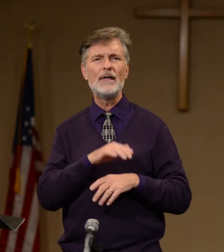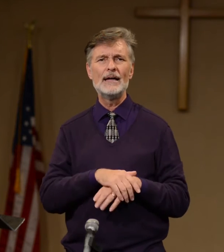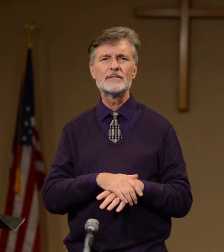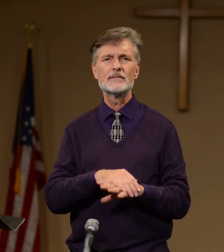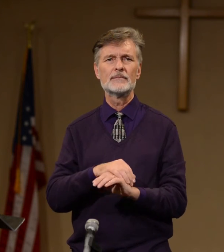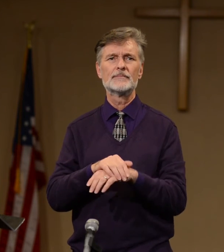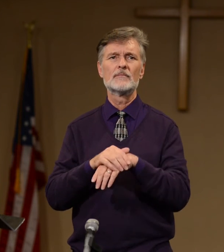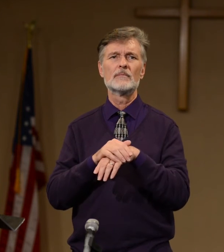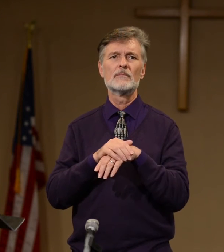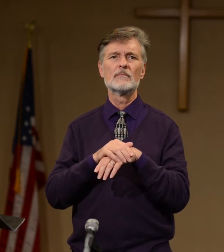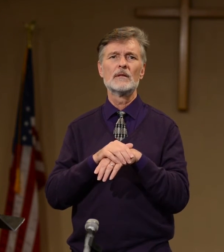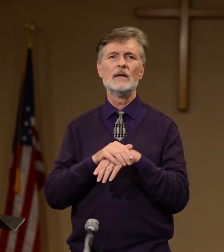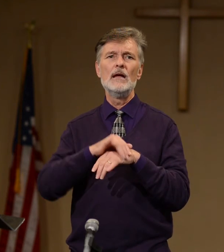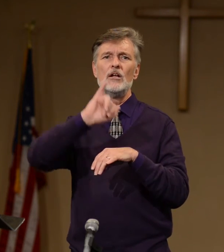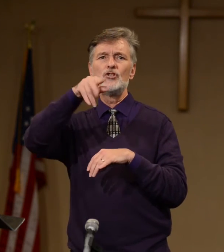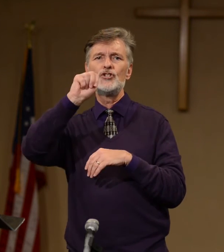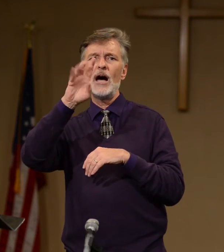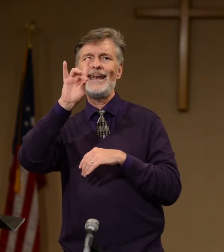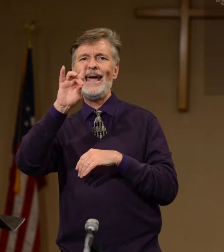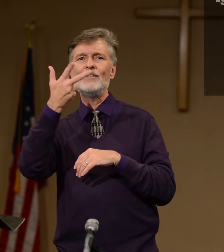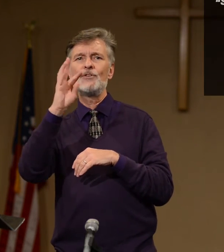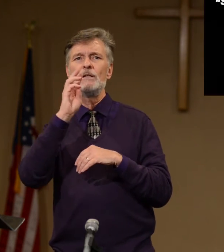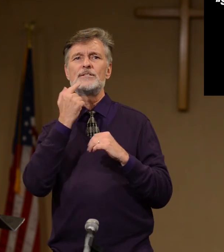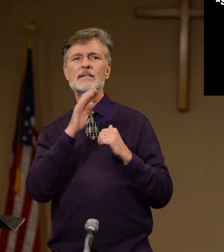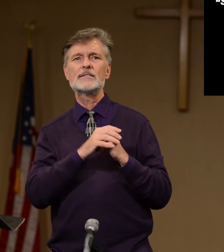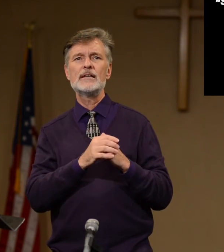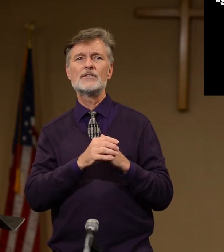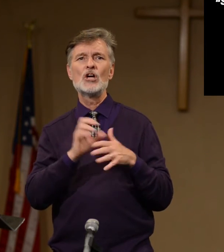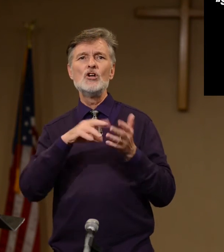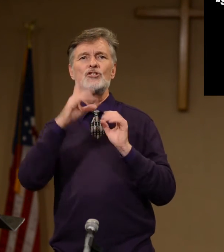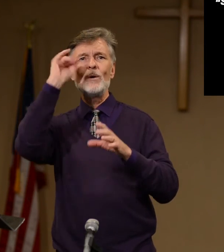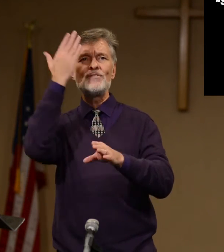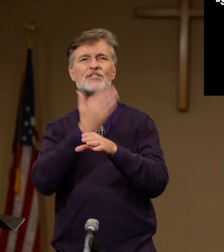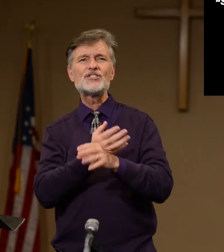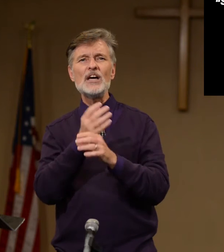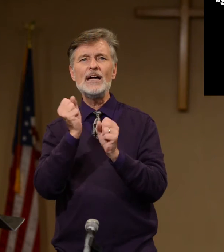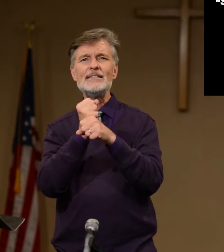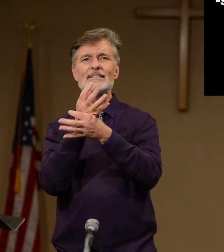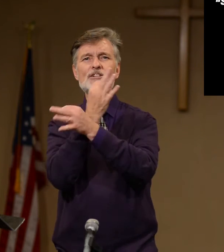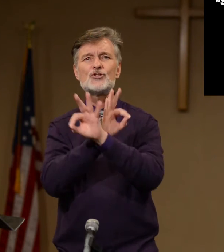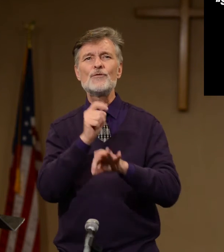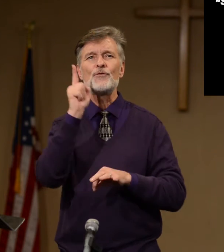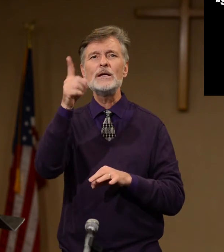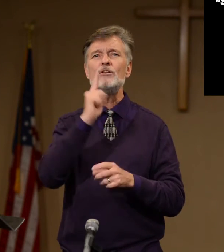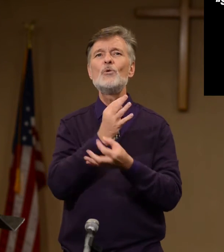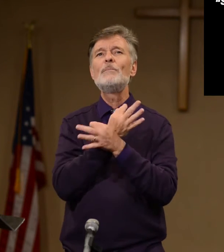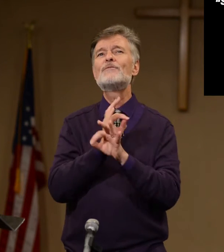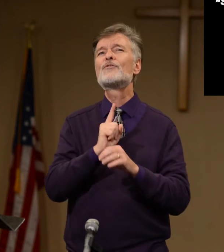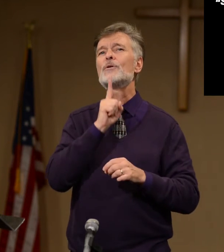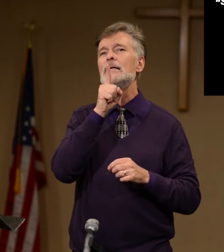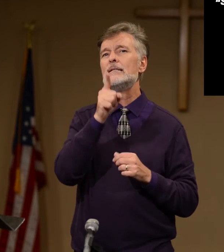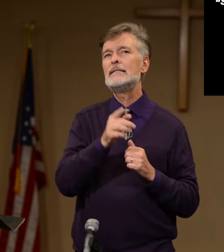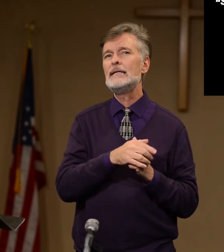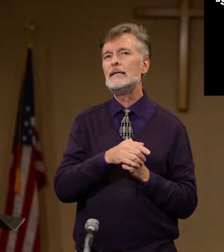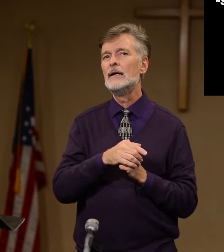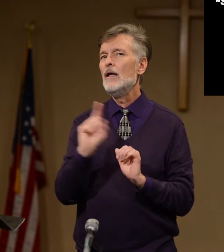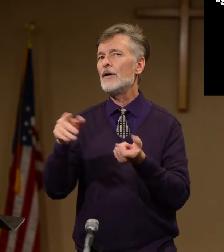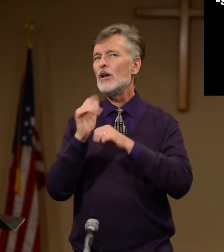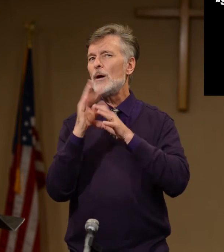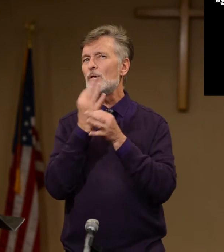us. John 8:36 says, "So if the Son sets you free, you will be free indeed." The only way we're going